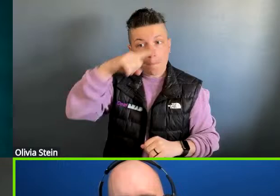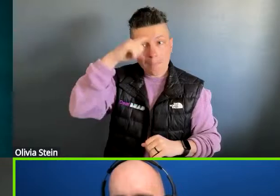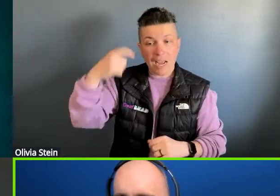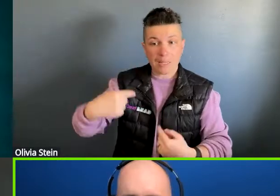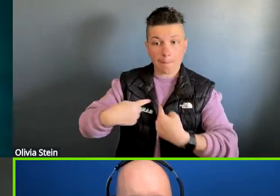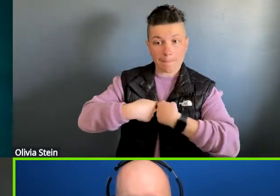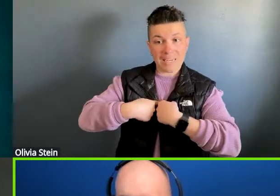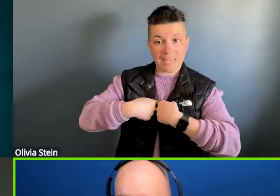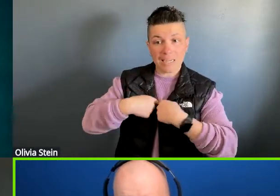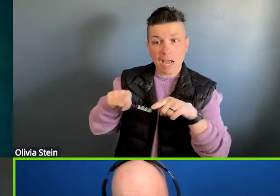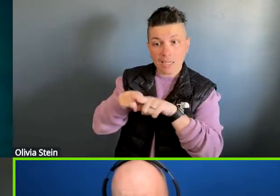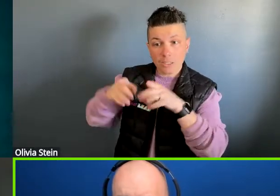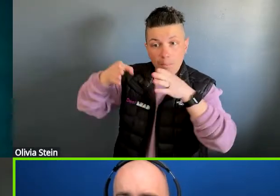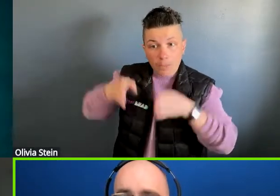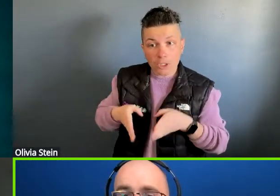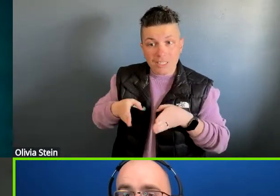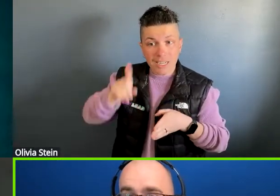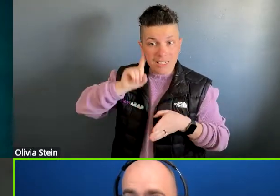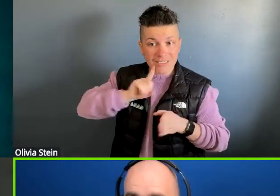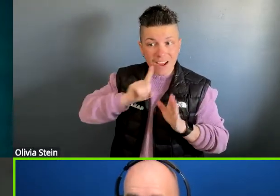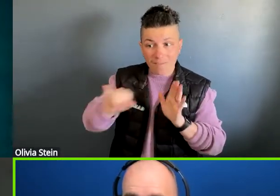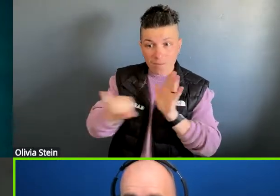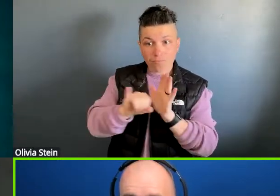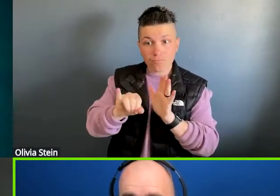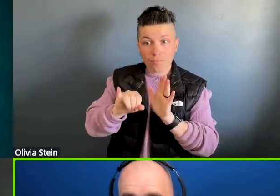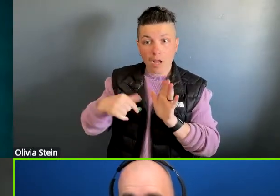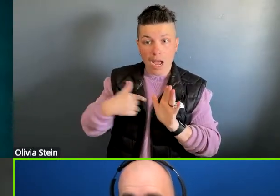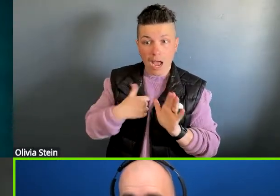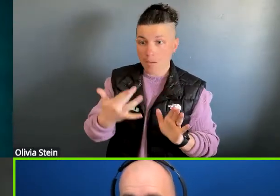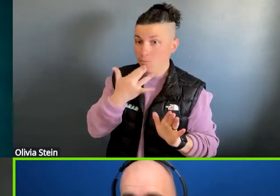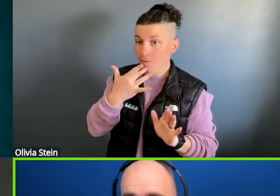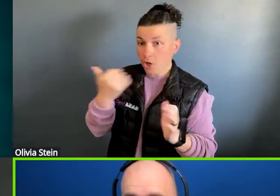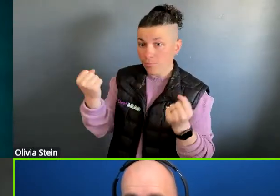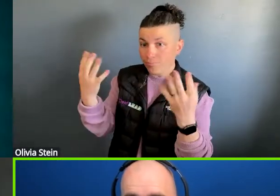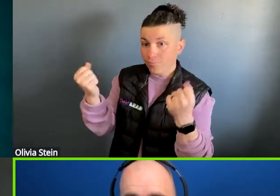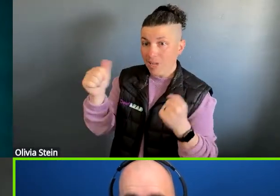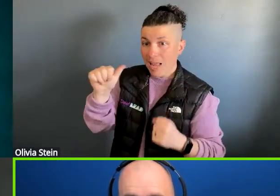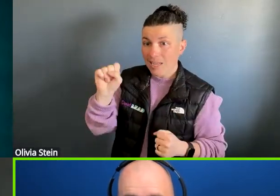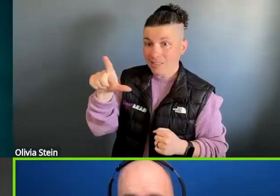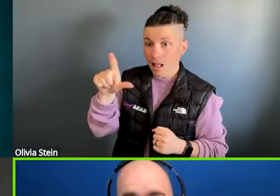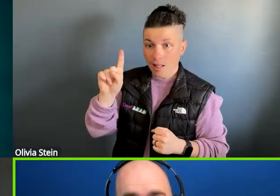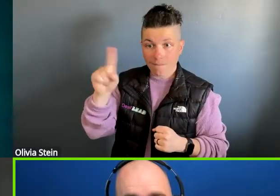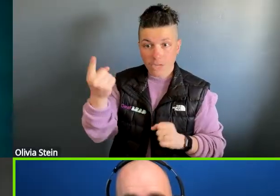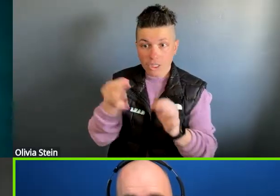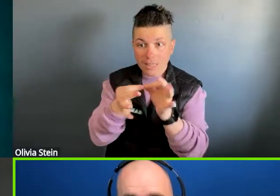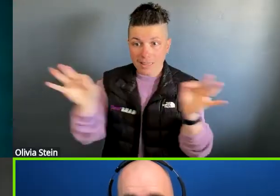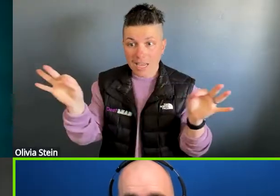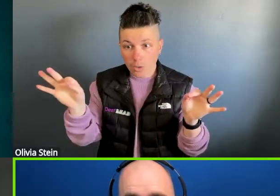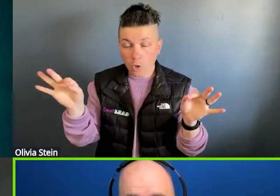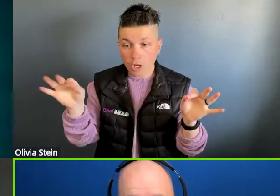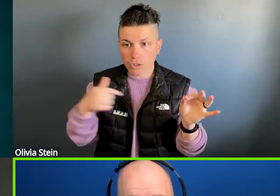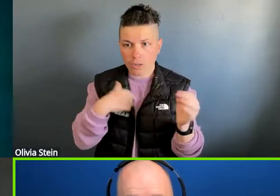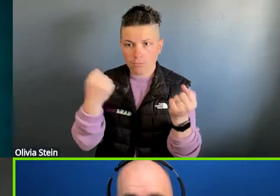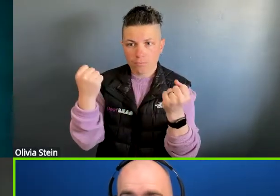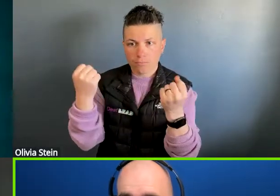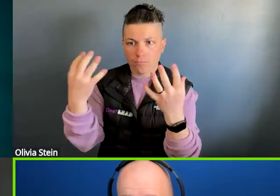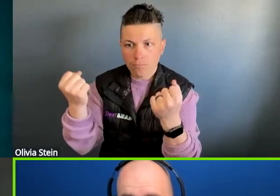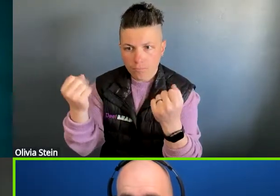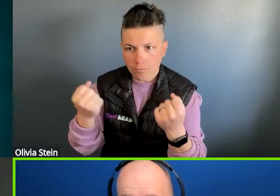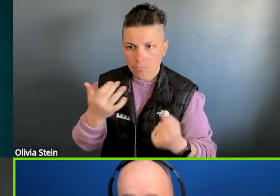is not one size fits all. Myself, as a person who identifies as deaf, I would prefer to use